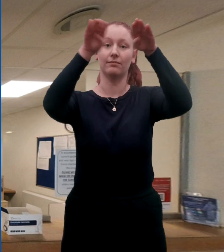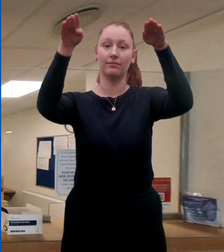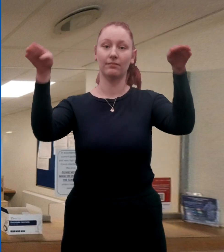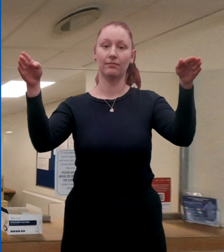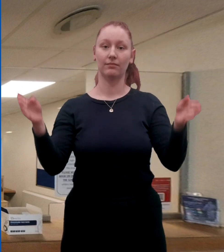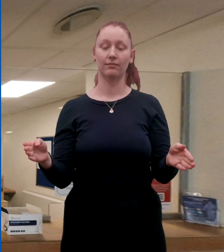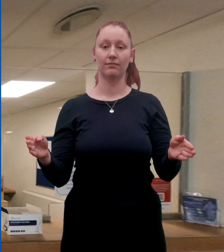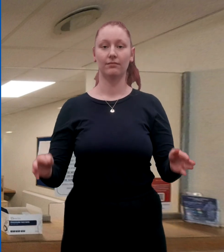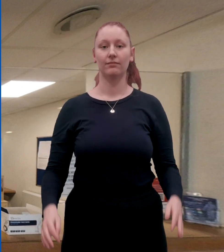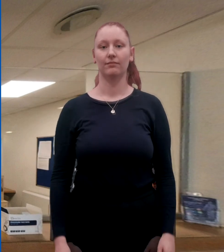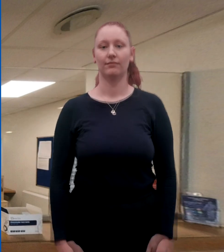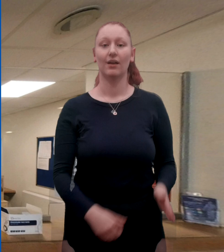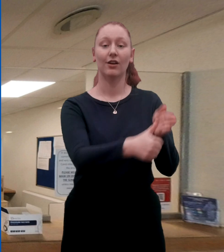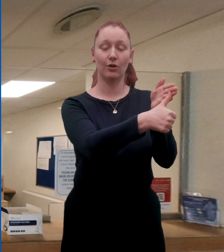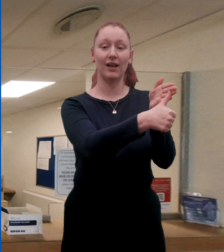hospital.